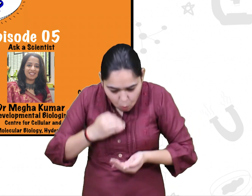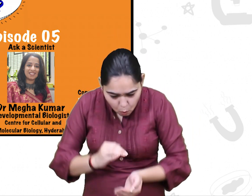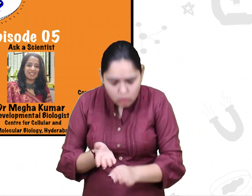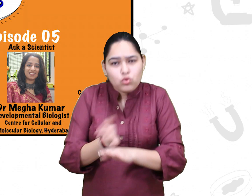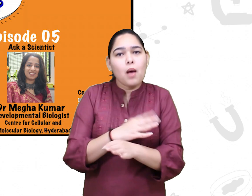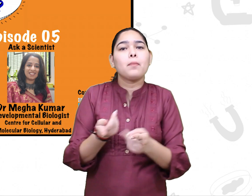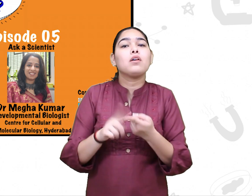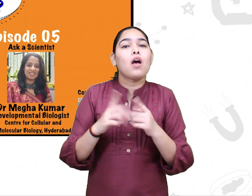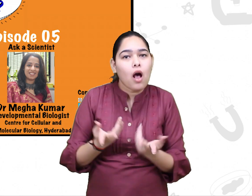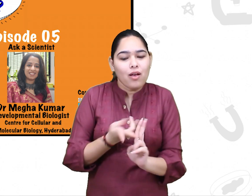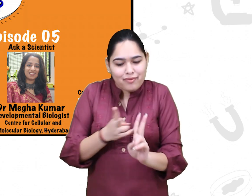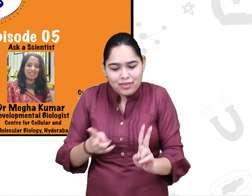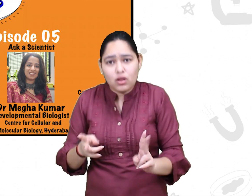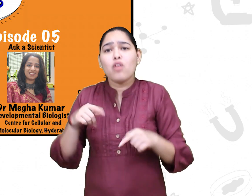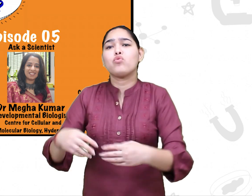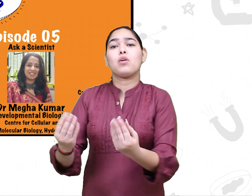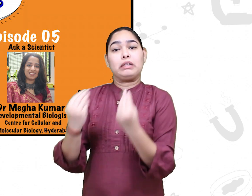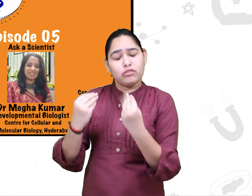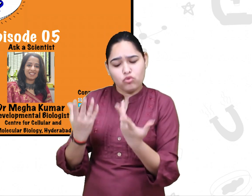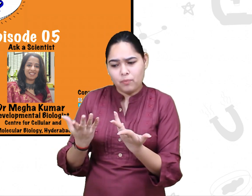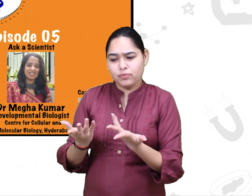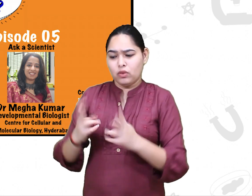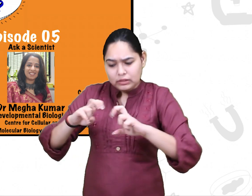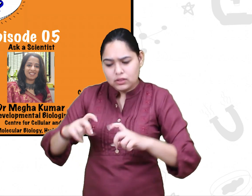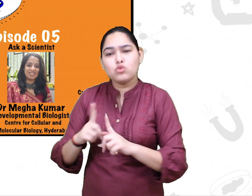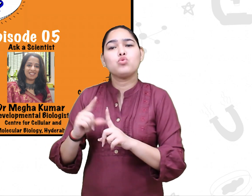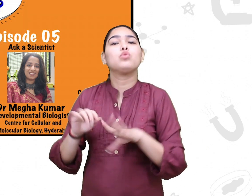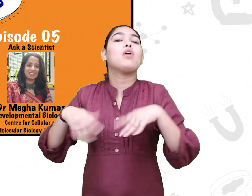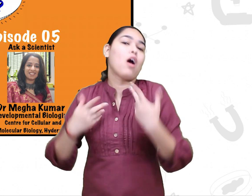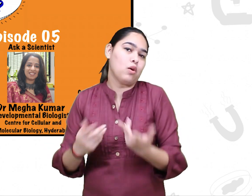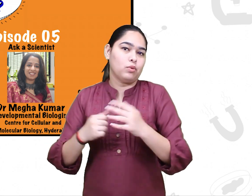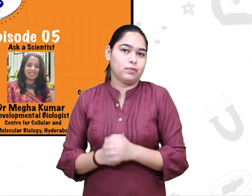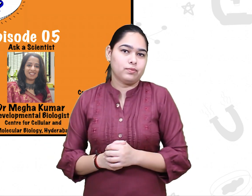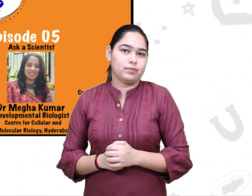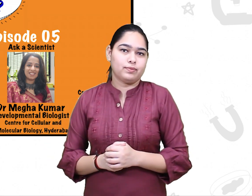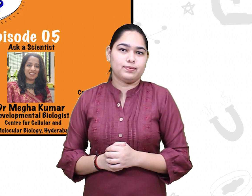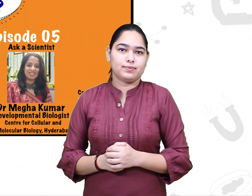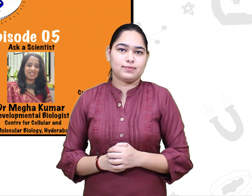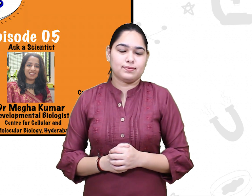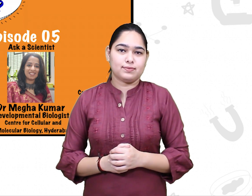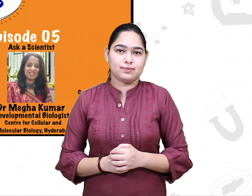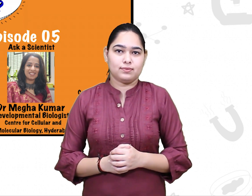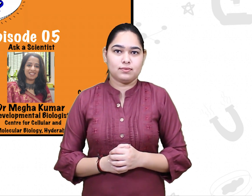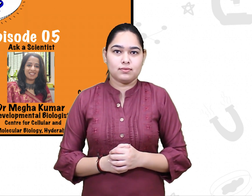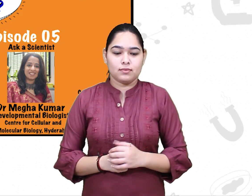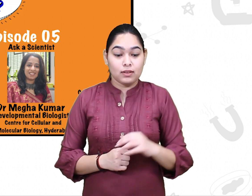study snakes and other animals to answer questions about how their bodies develop.